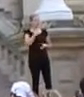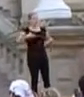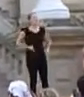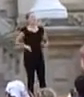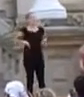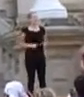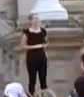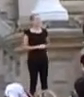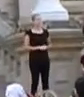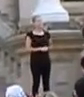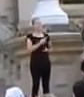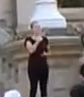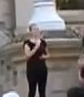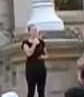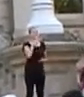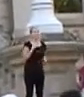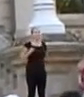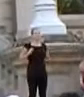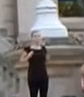Vasectomy. There, I said it.